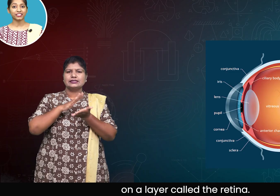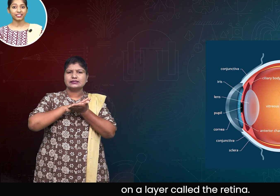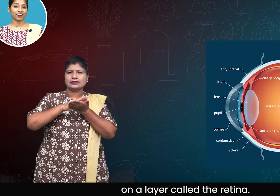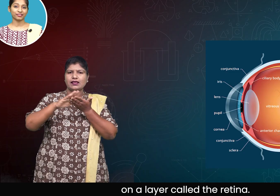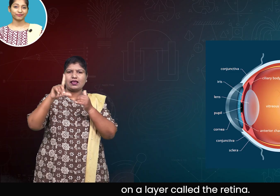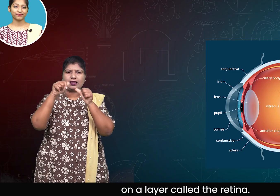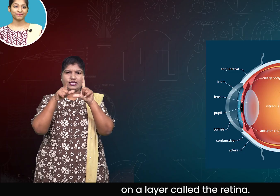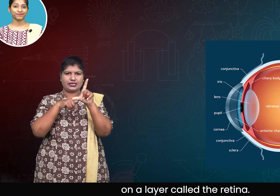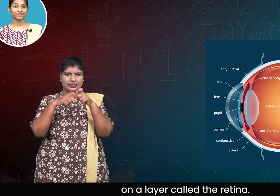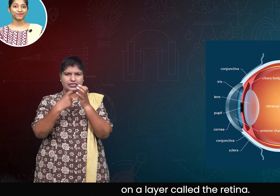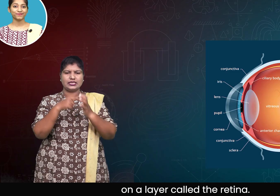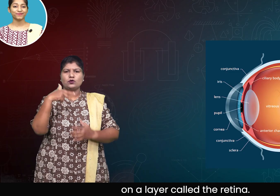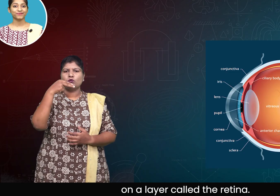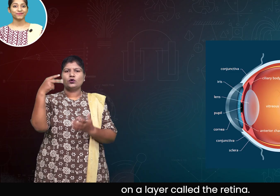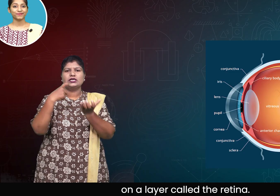the retina.